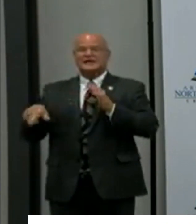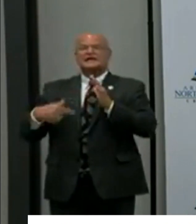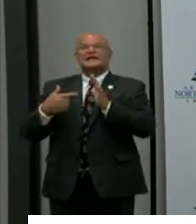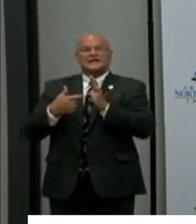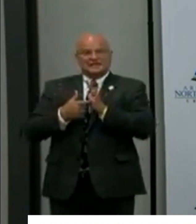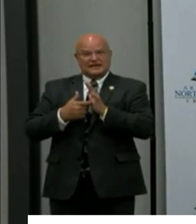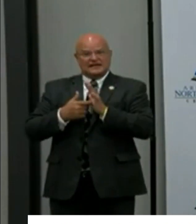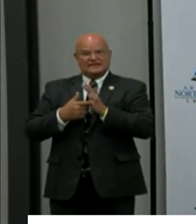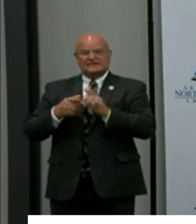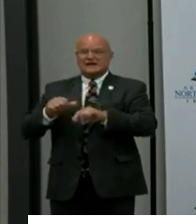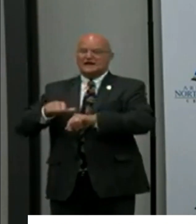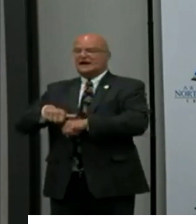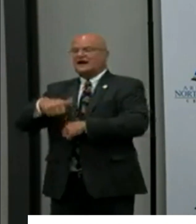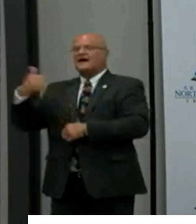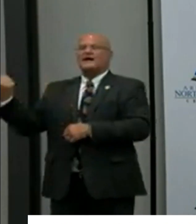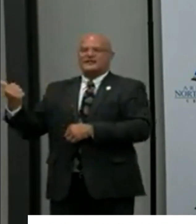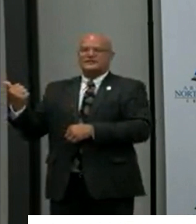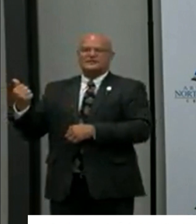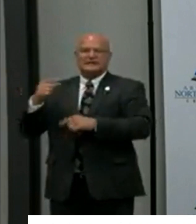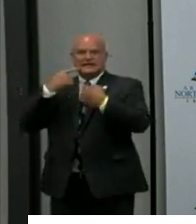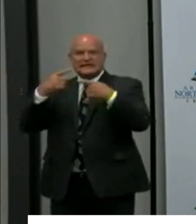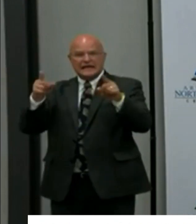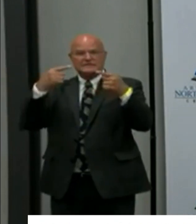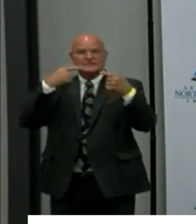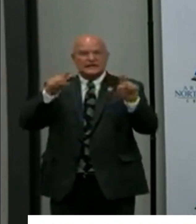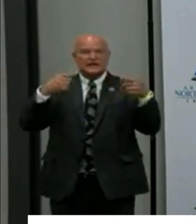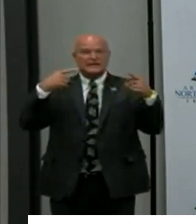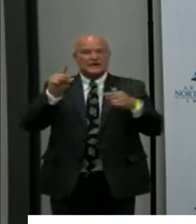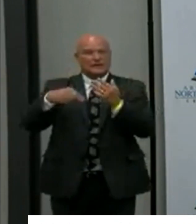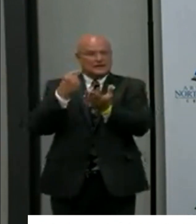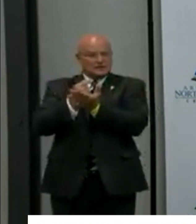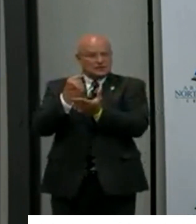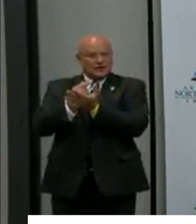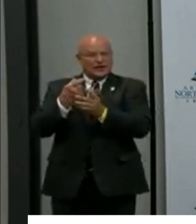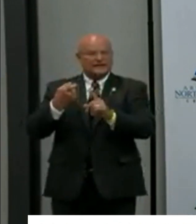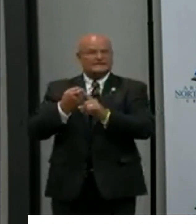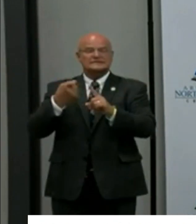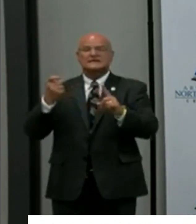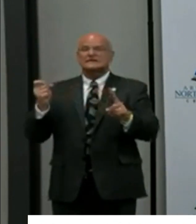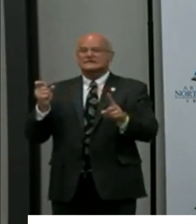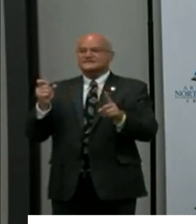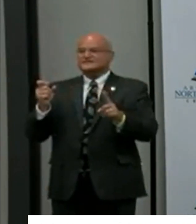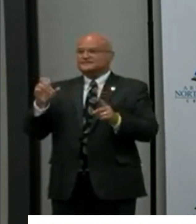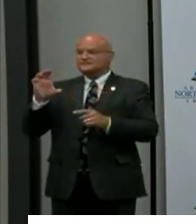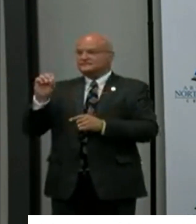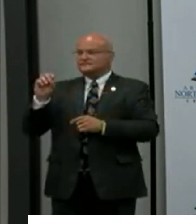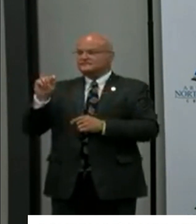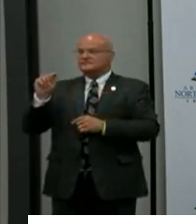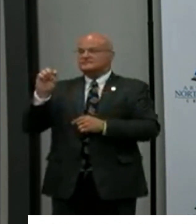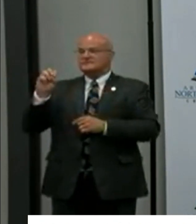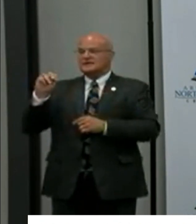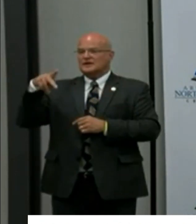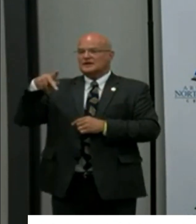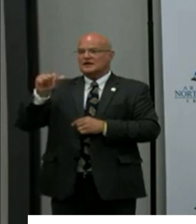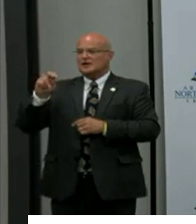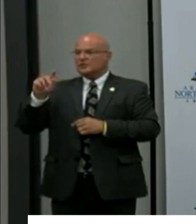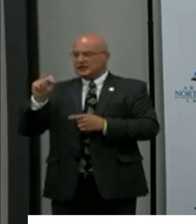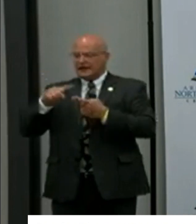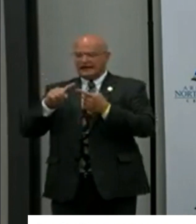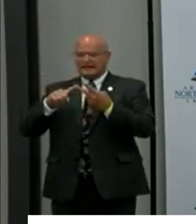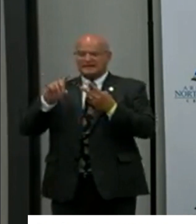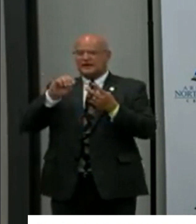follows multiple other announcements of grants from Cotton Plant to Ozark